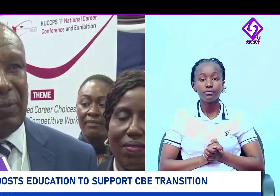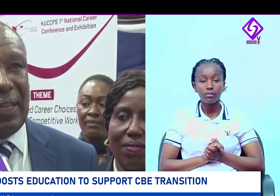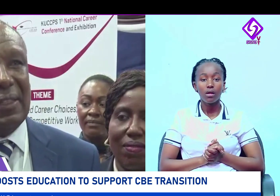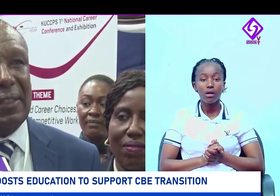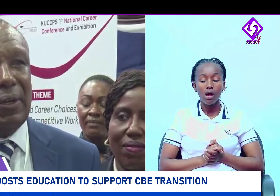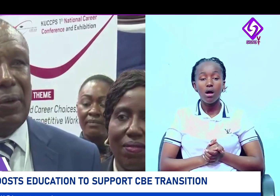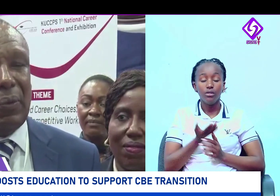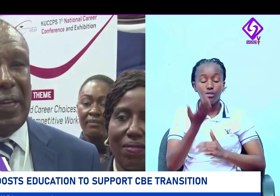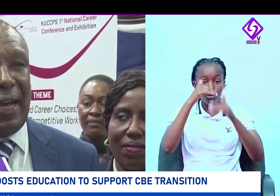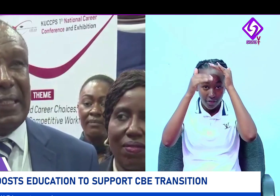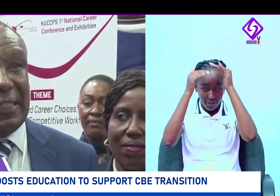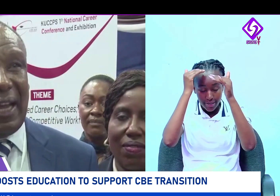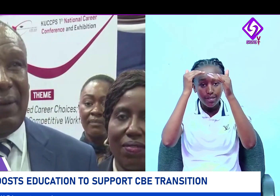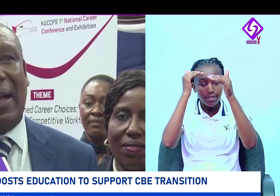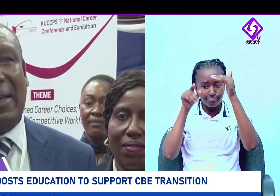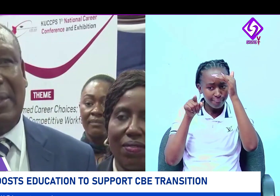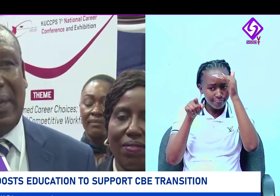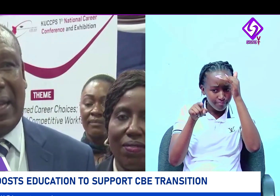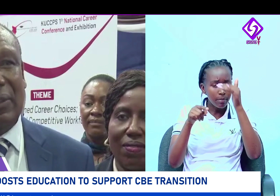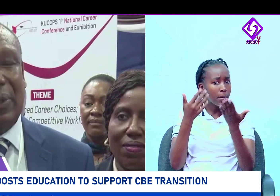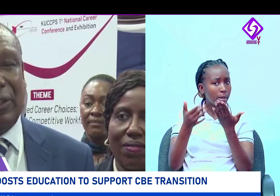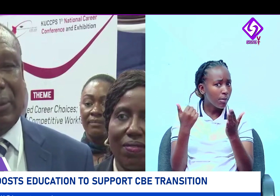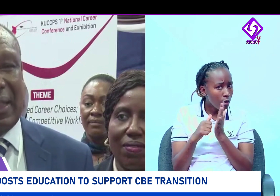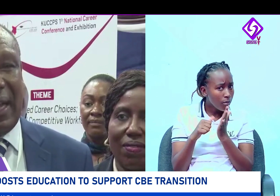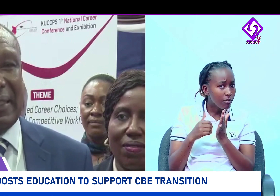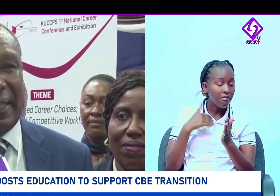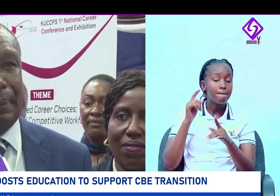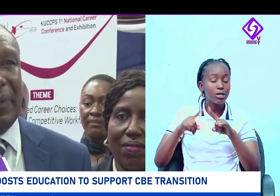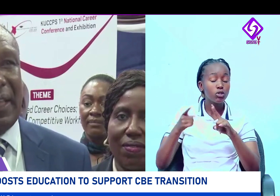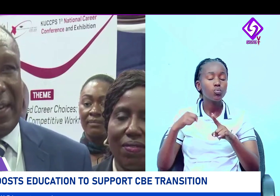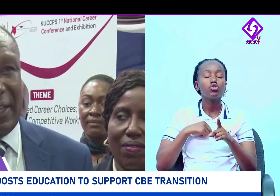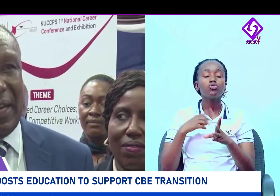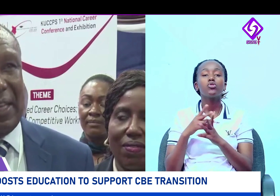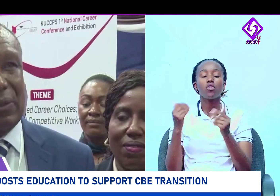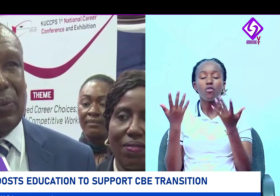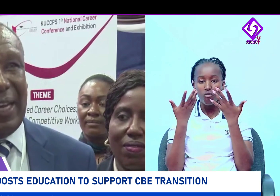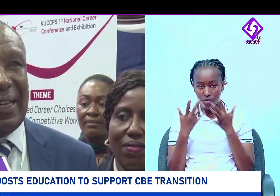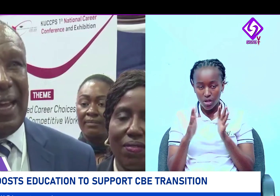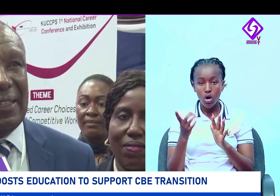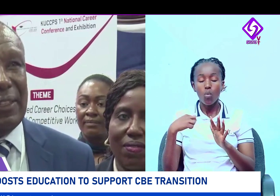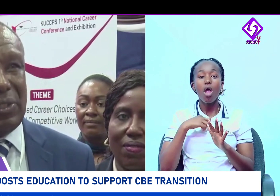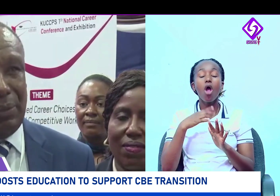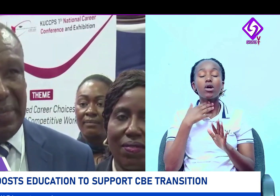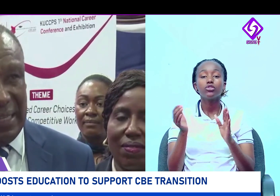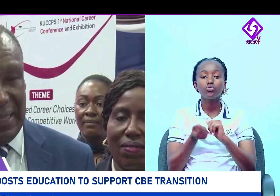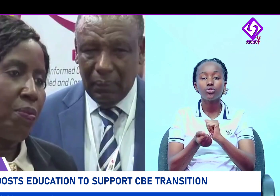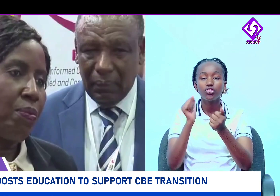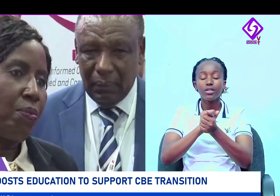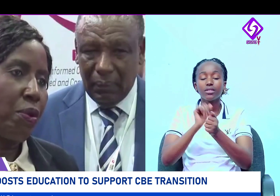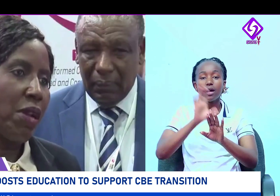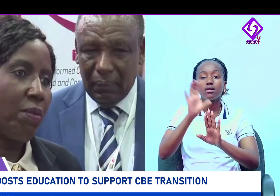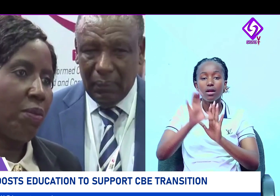of things. We are changing our curricula to ensure that the curricula is well aligned to CBE. The problem